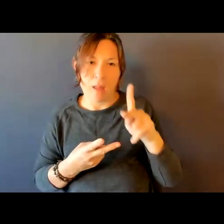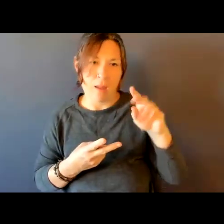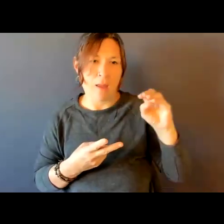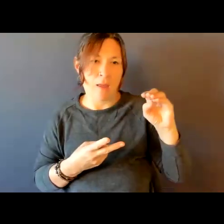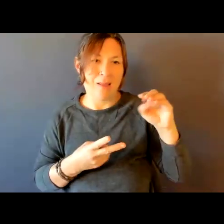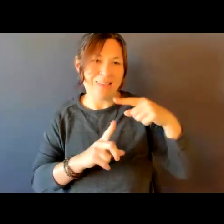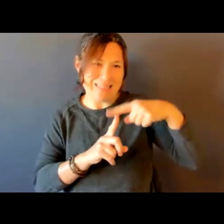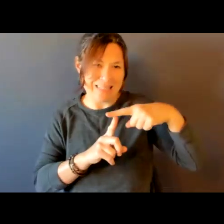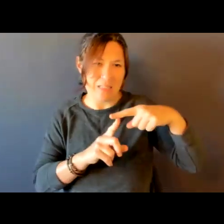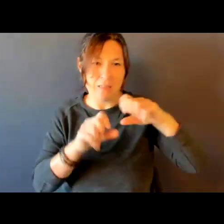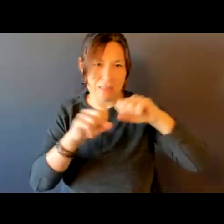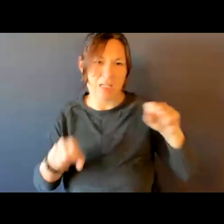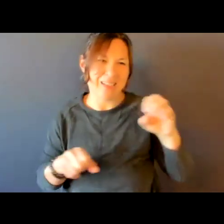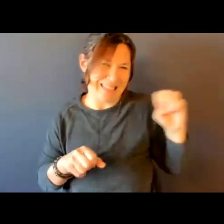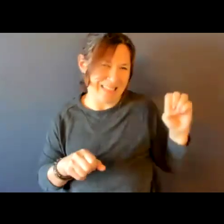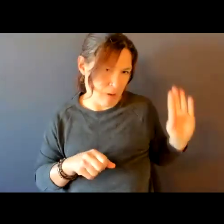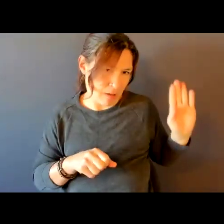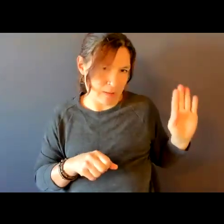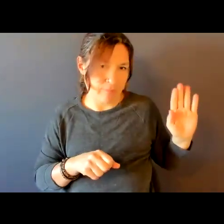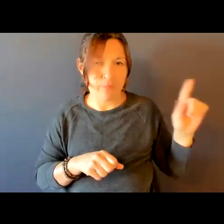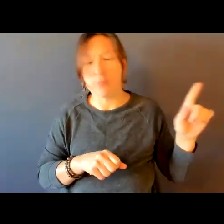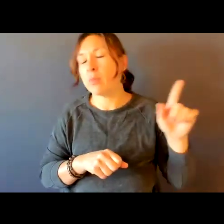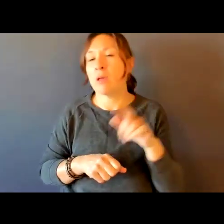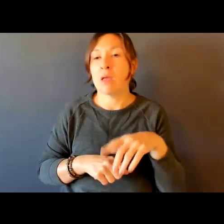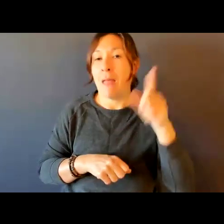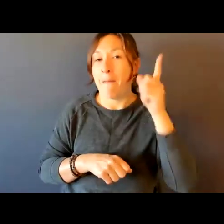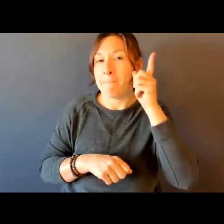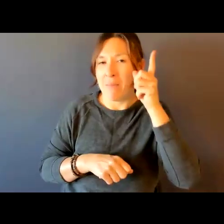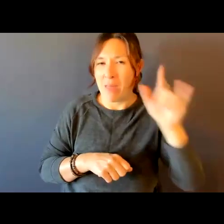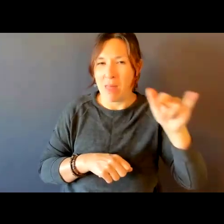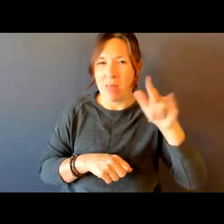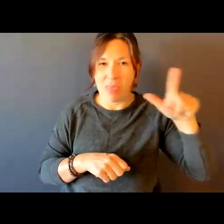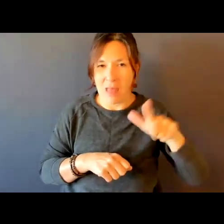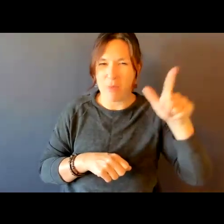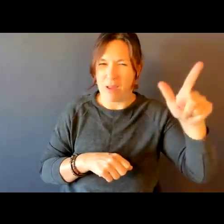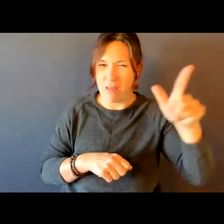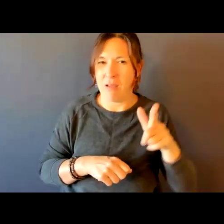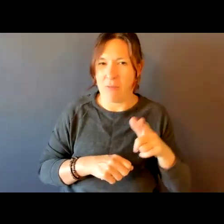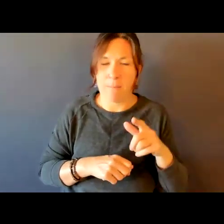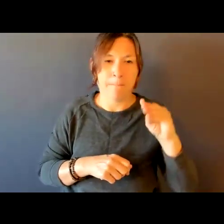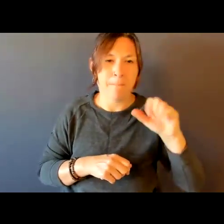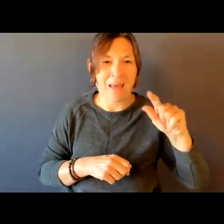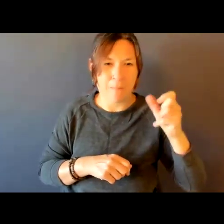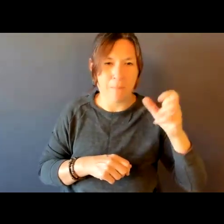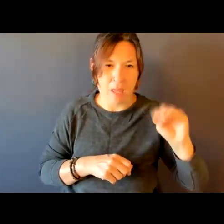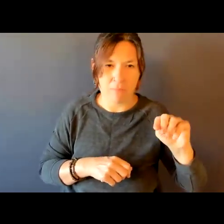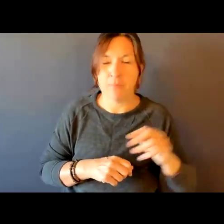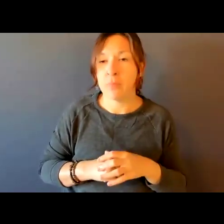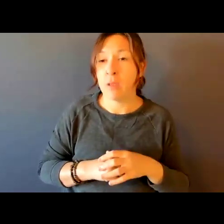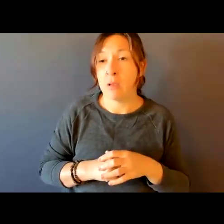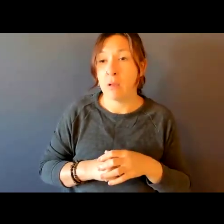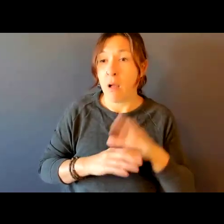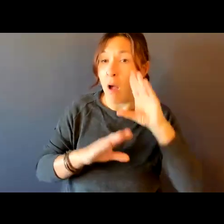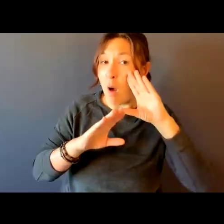East Boston, and the Mattapan Library in Mattapan. I hope you will all stop by the event. It is going to be